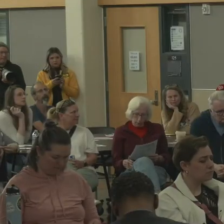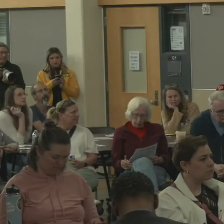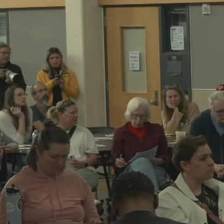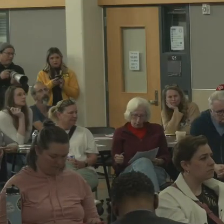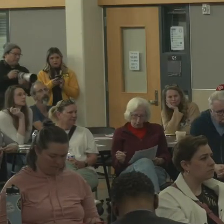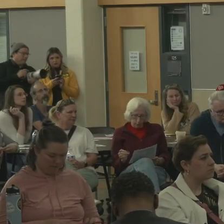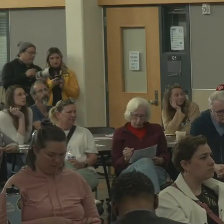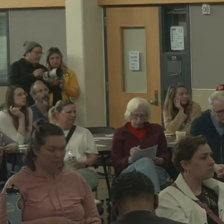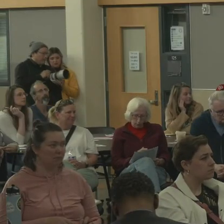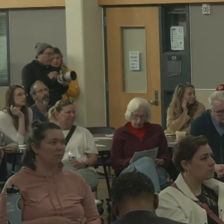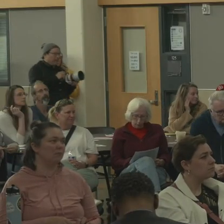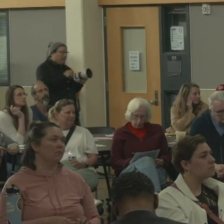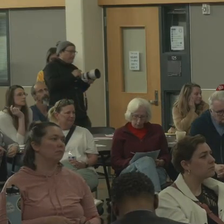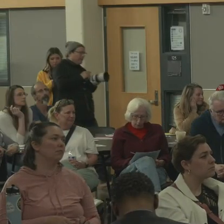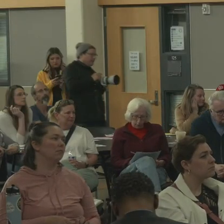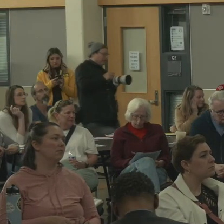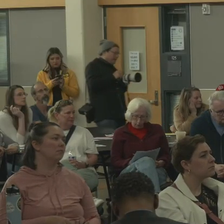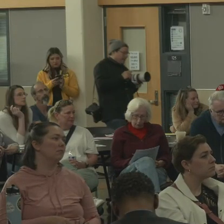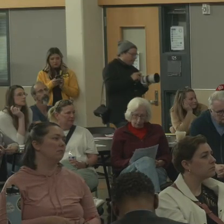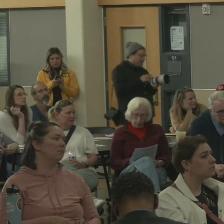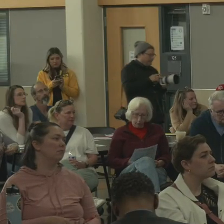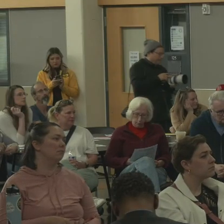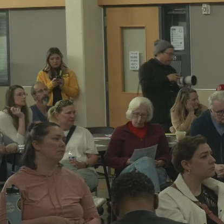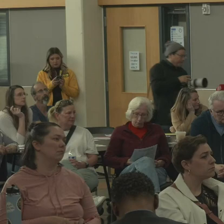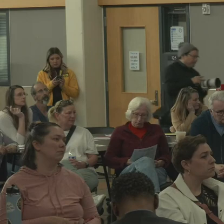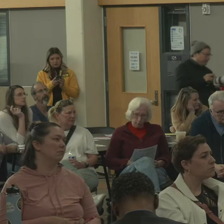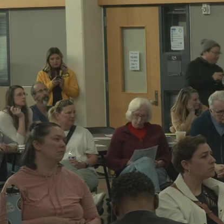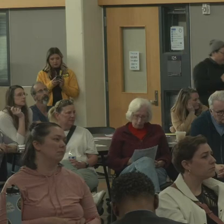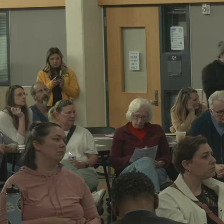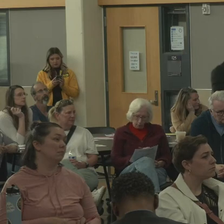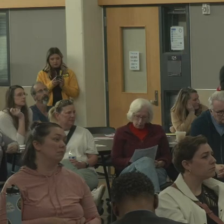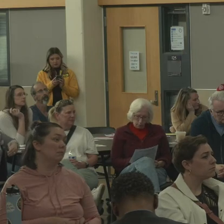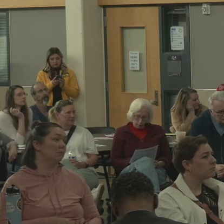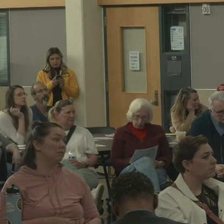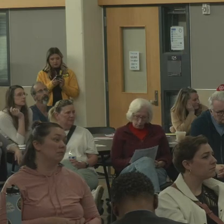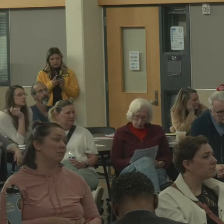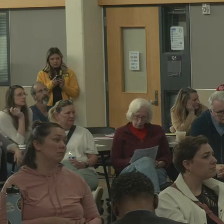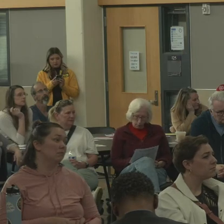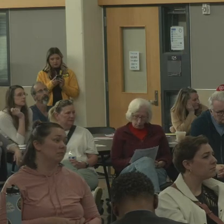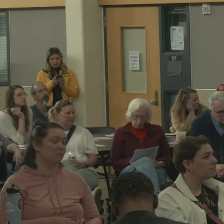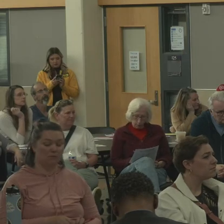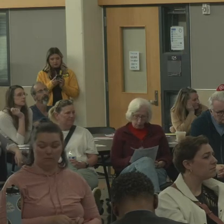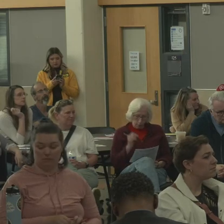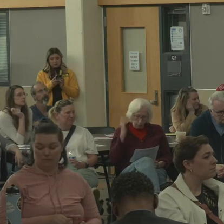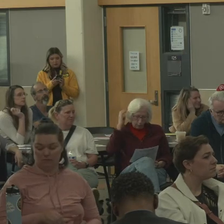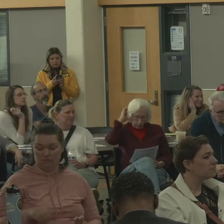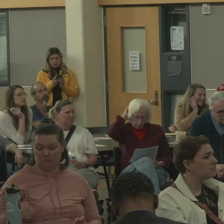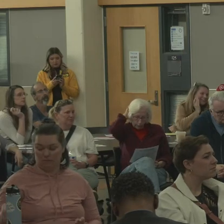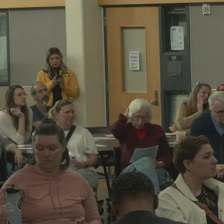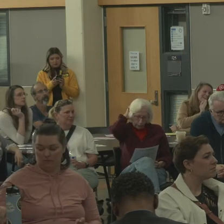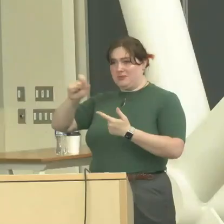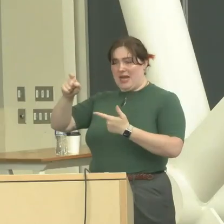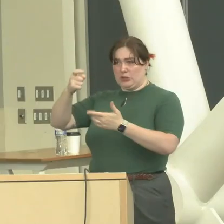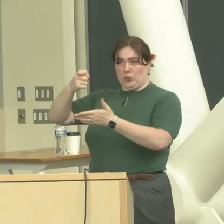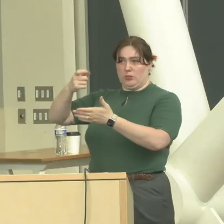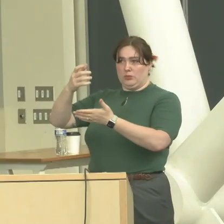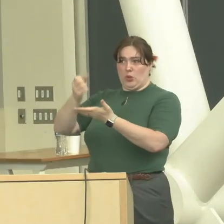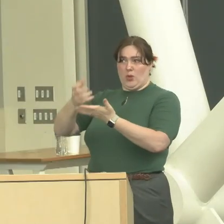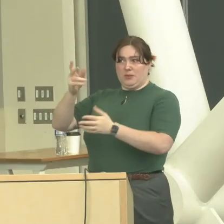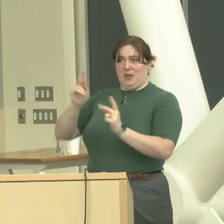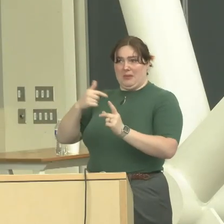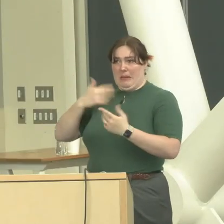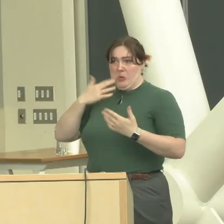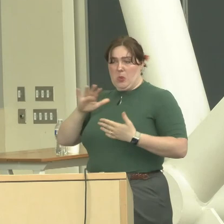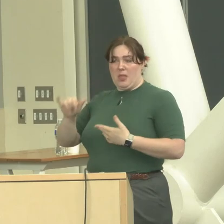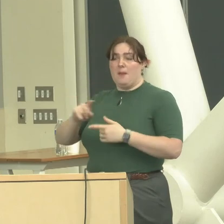I've been there. I get it. I've been there. I don't know about that strategy around tax the rich and all that, but in terms of